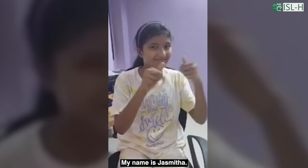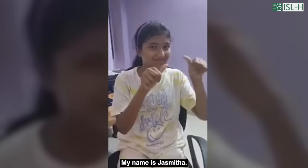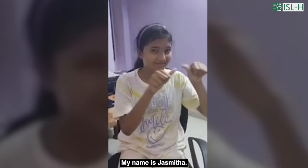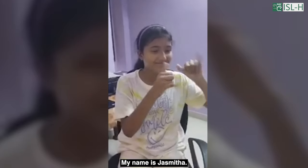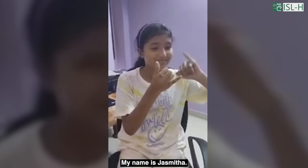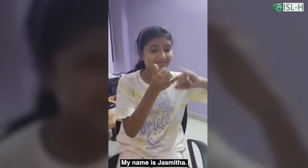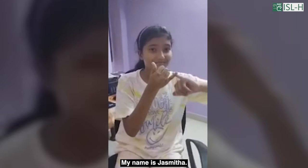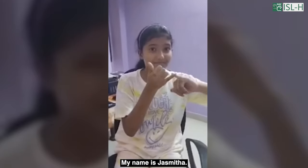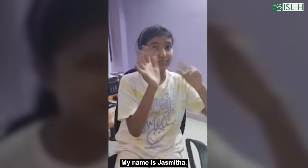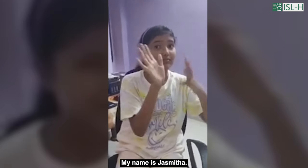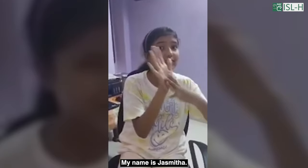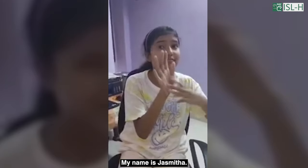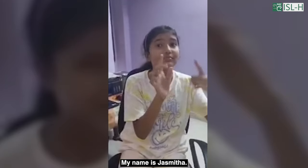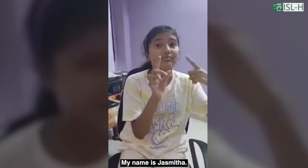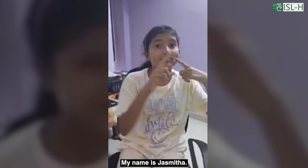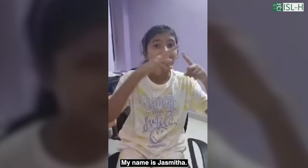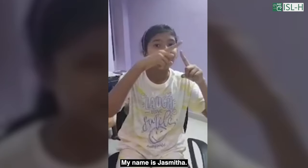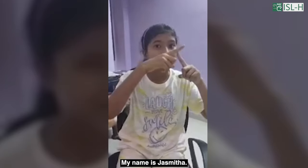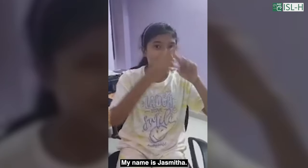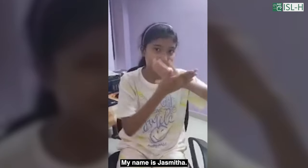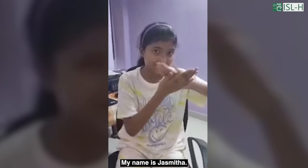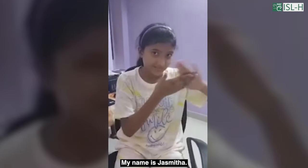is Jasmita.